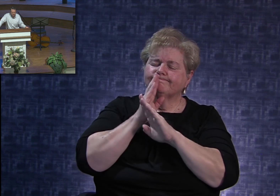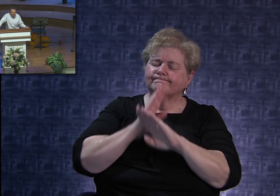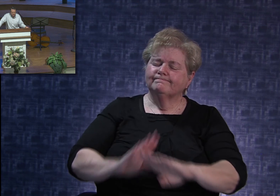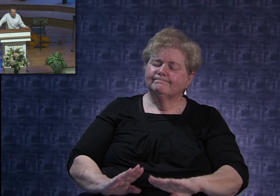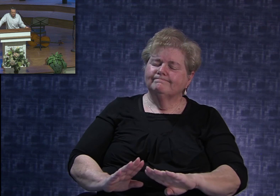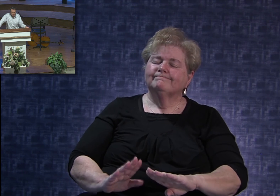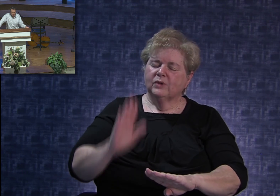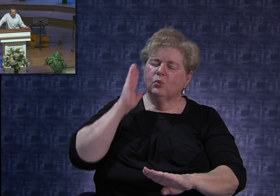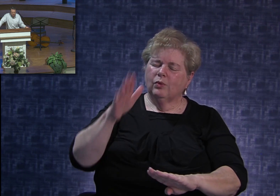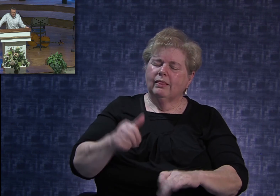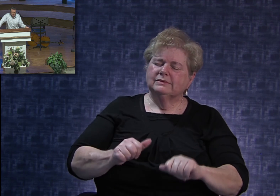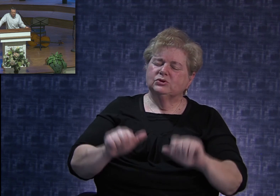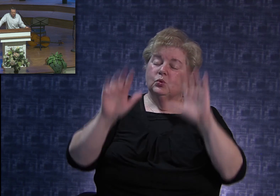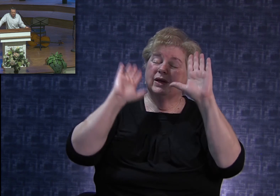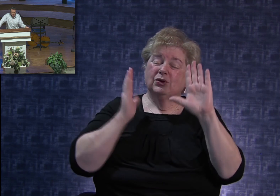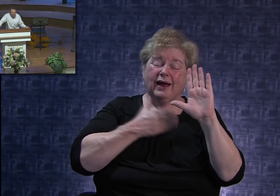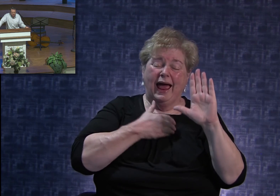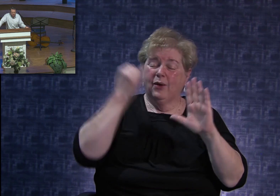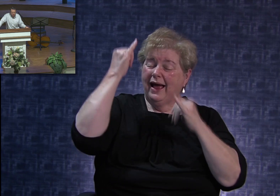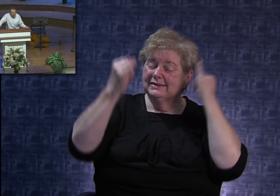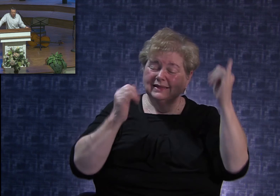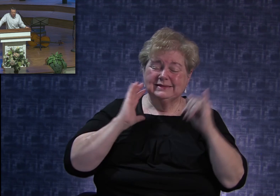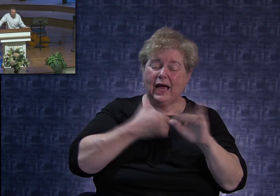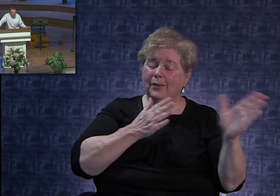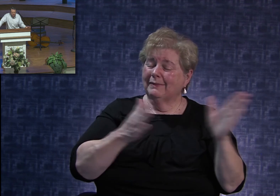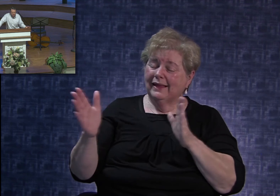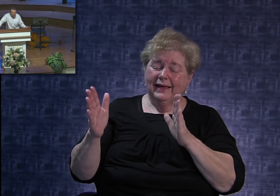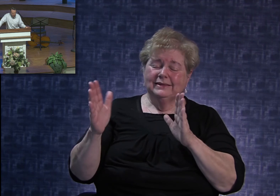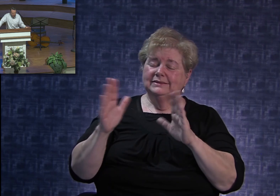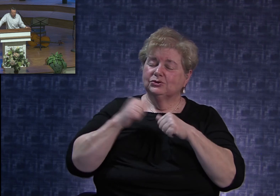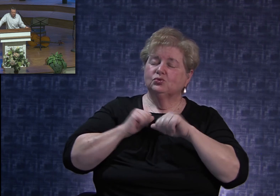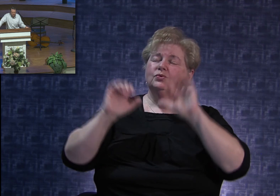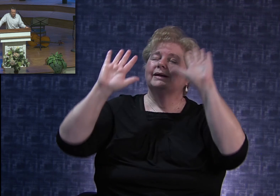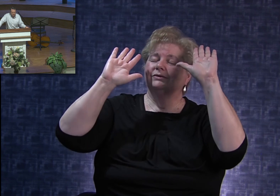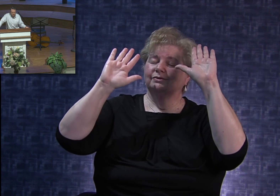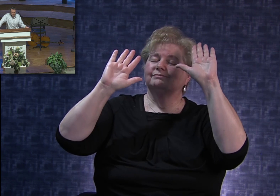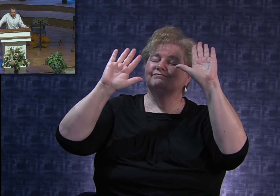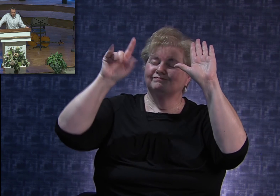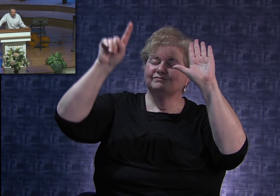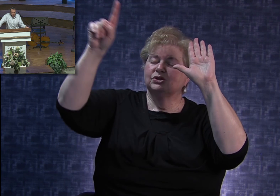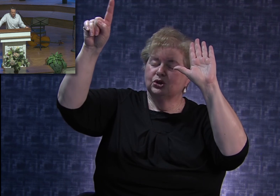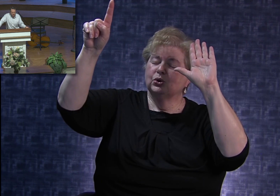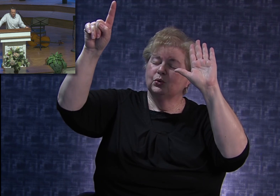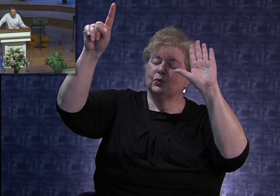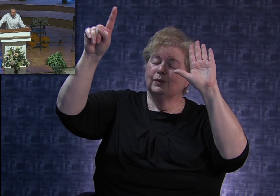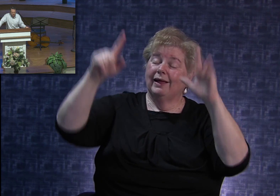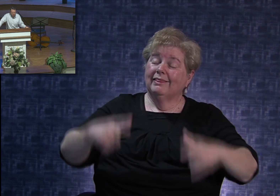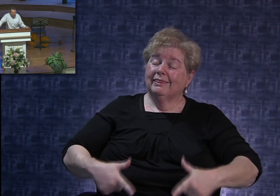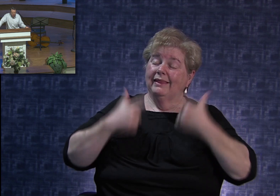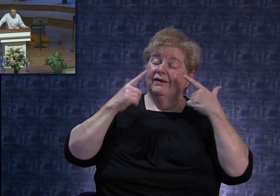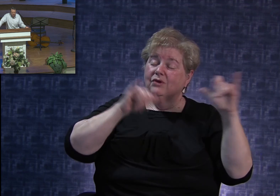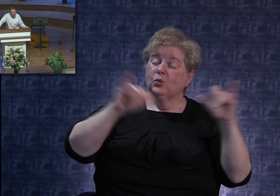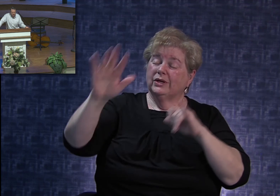surrender our own agendas, our own ideas, our own plans to you and walk in